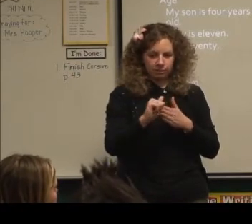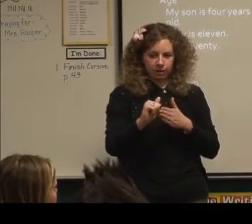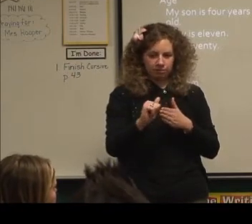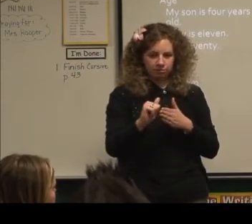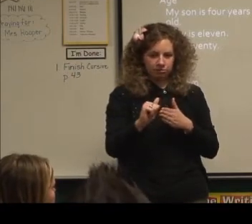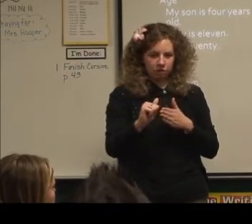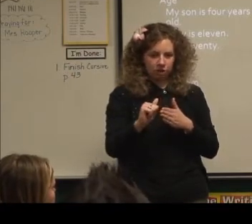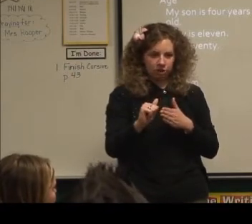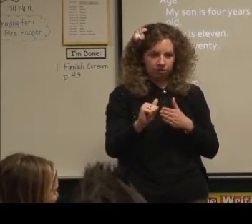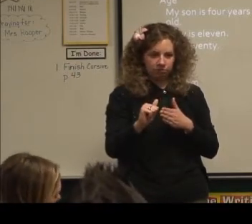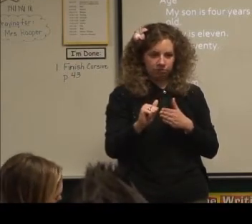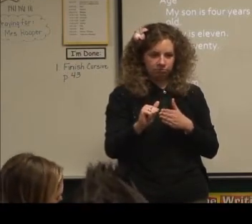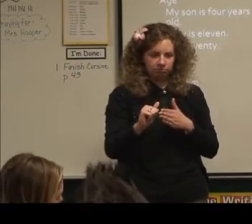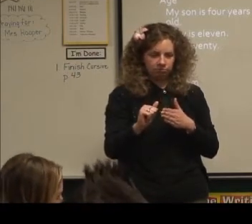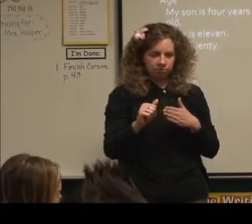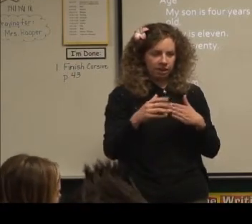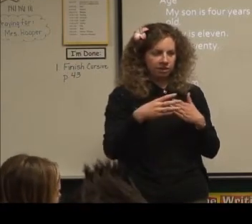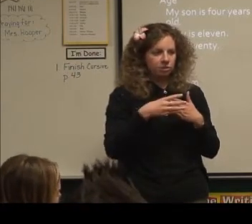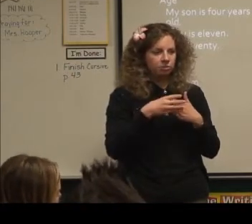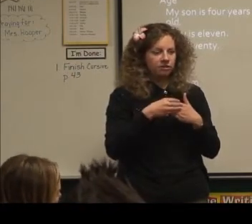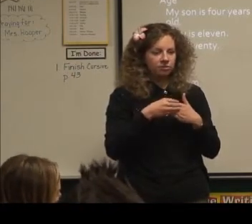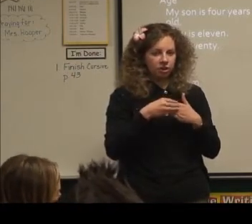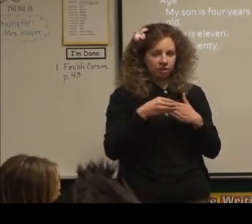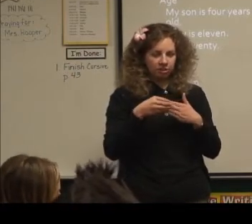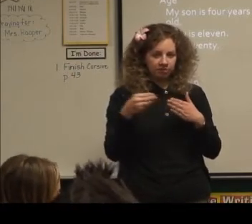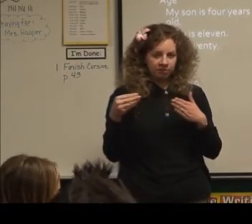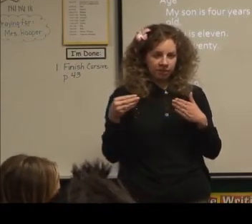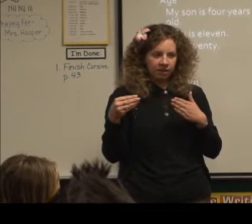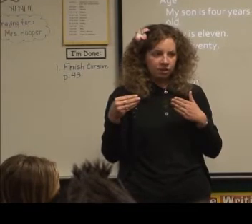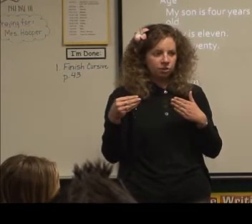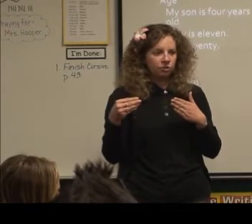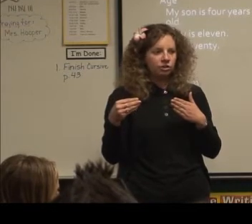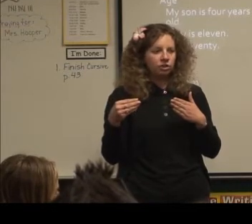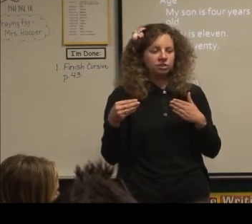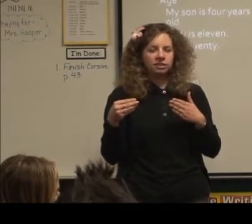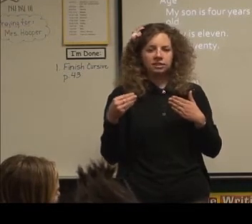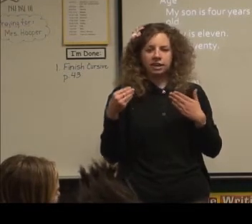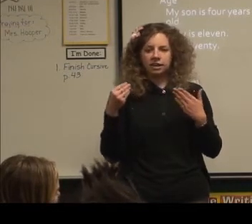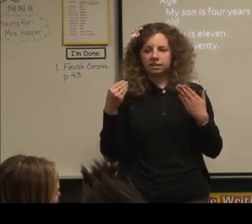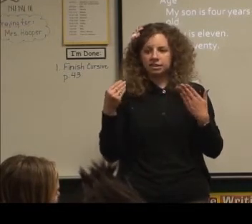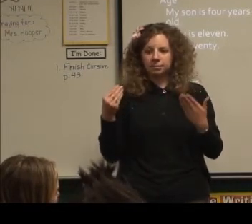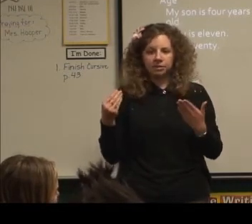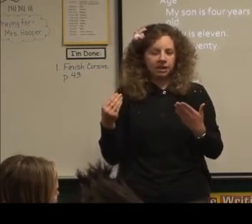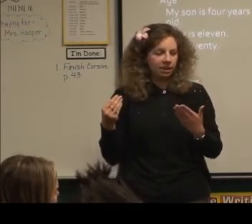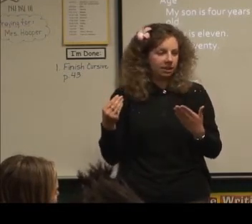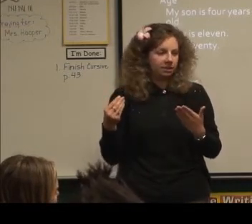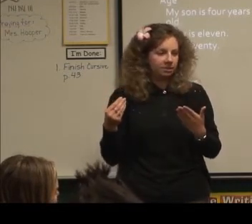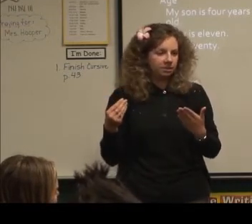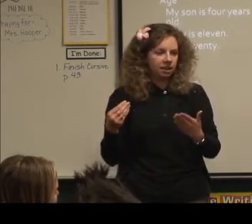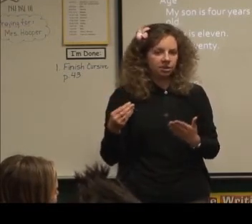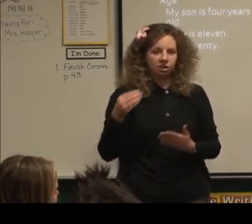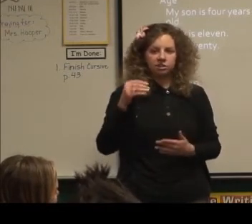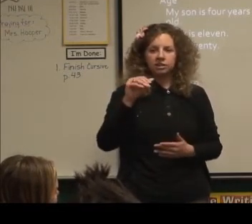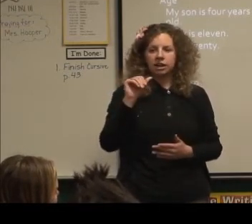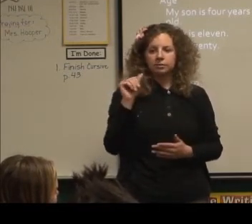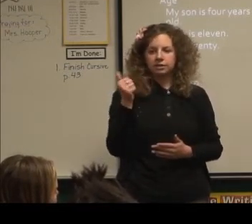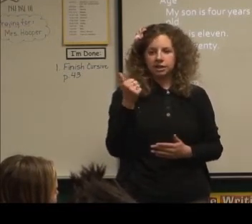way, dollar. Okay, so we have dollar. So if you're saying that something is $10, I would